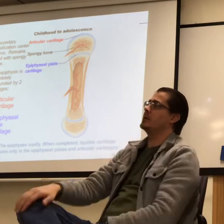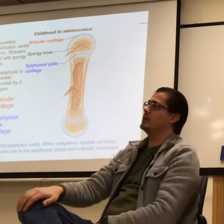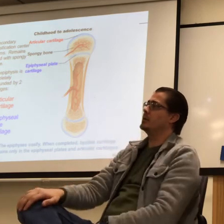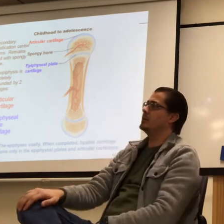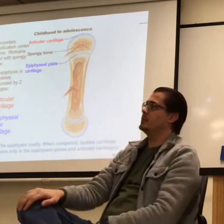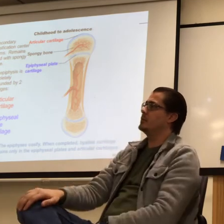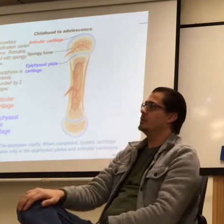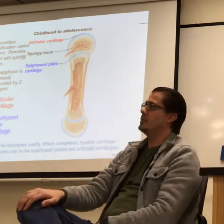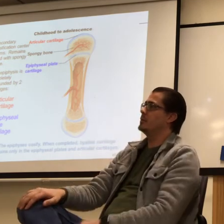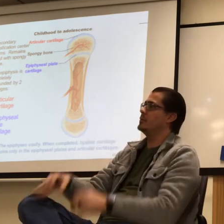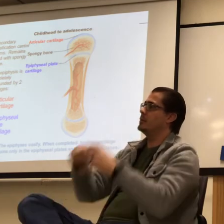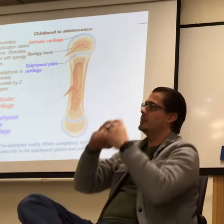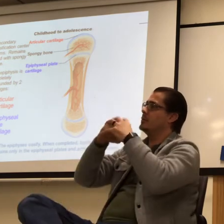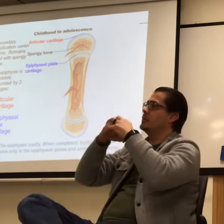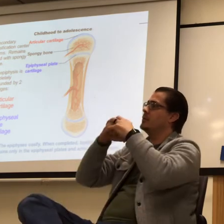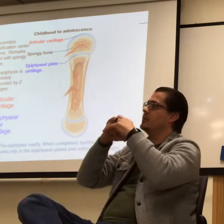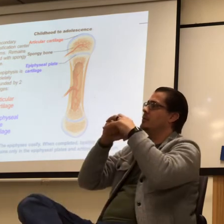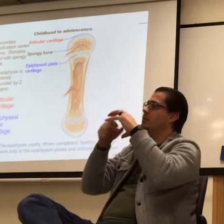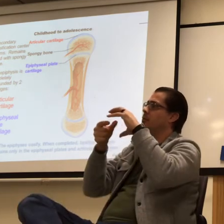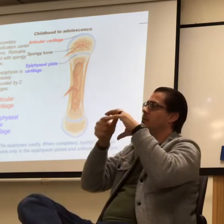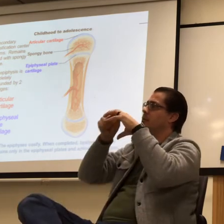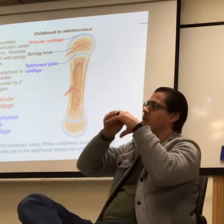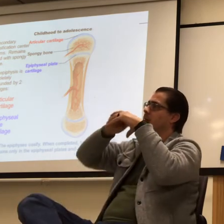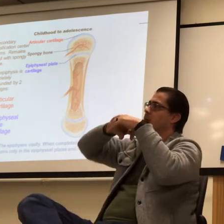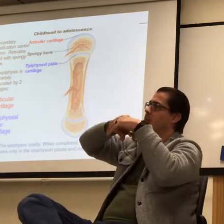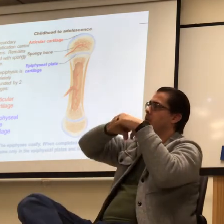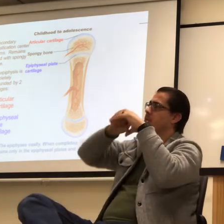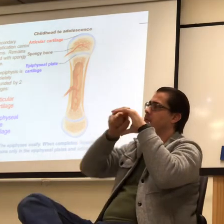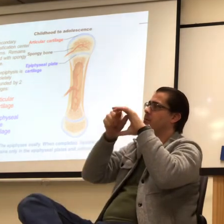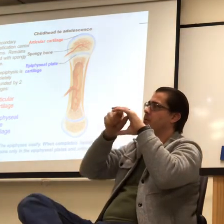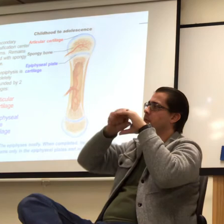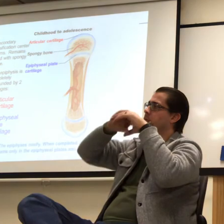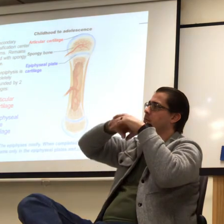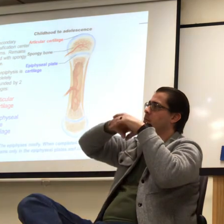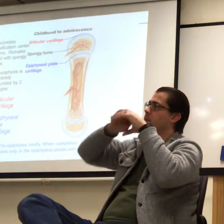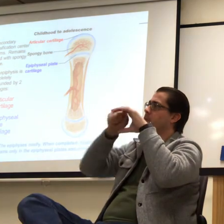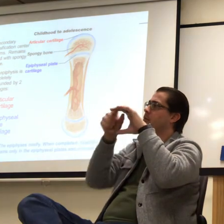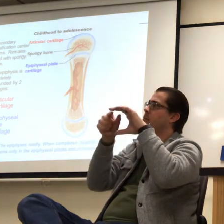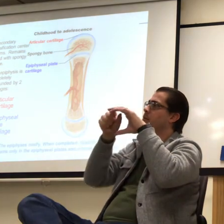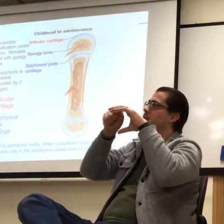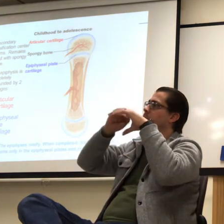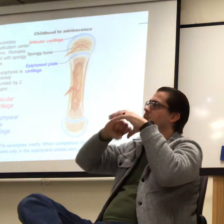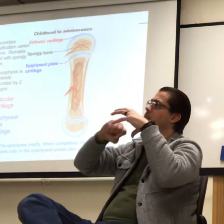on the outer edge right there and right there on the other end.